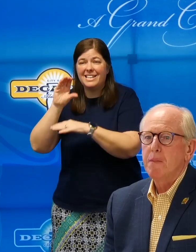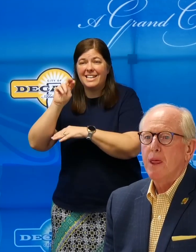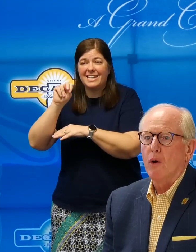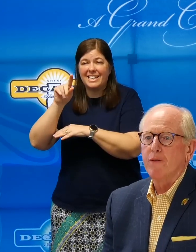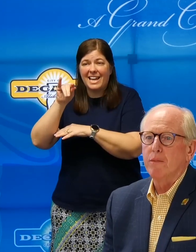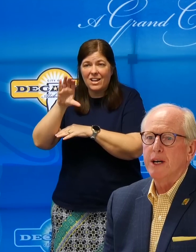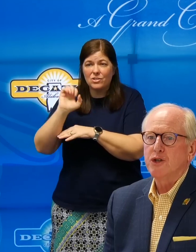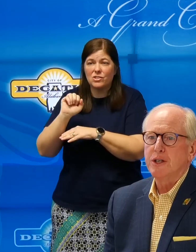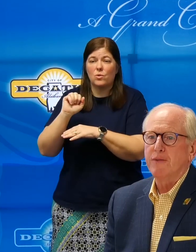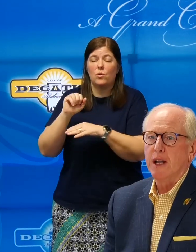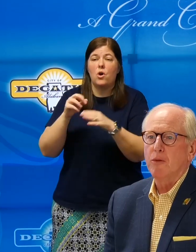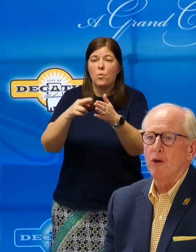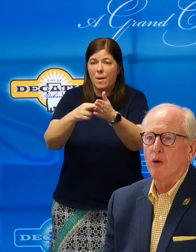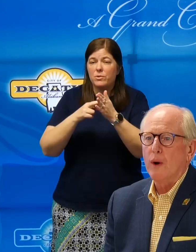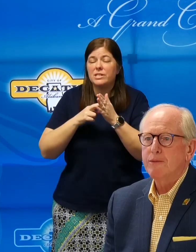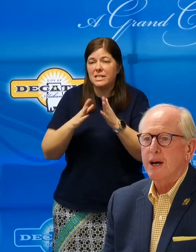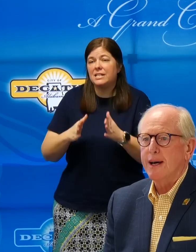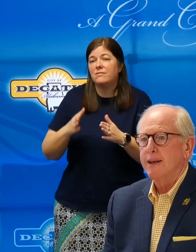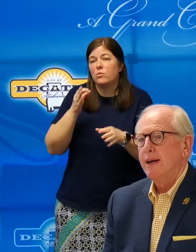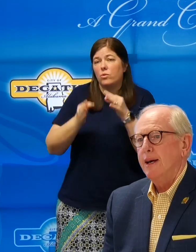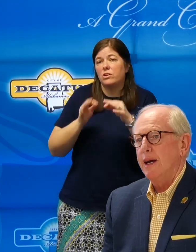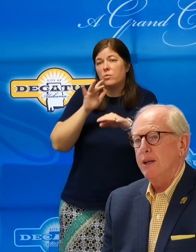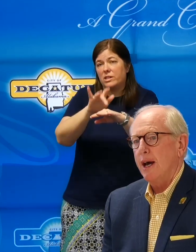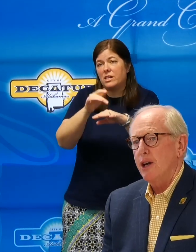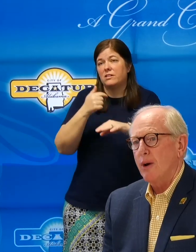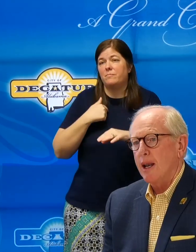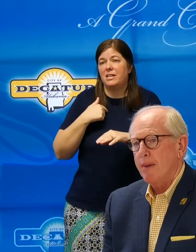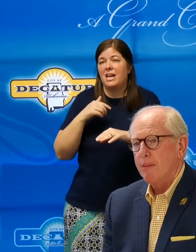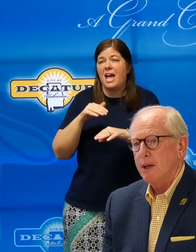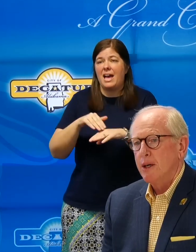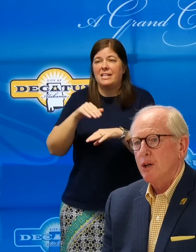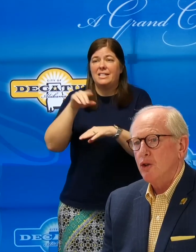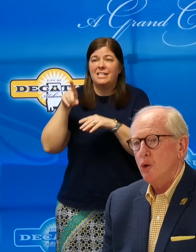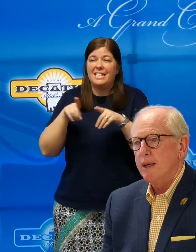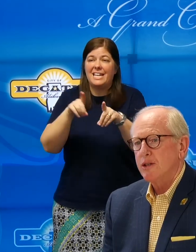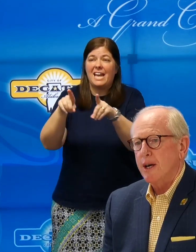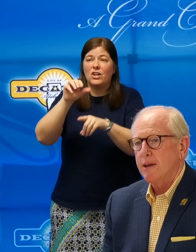me. Our information is available on our website at